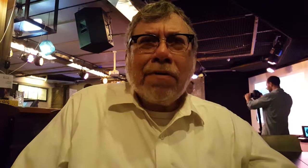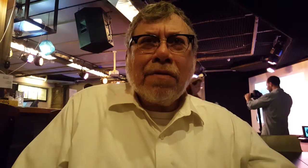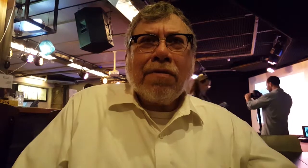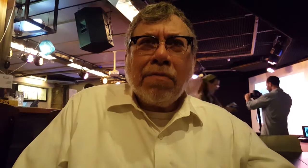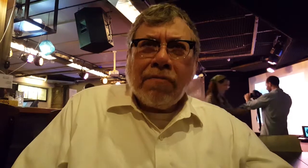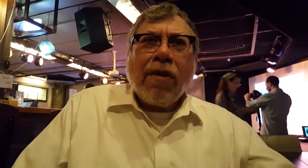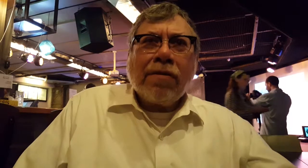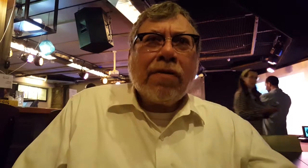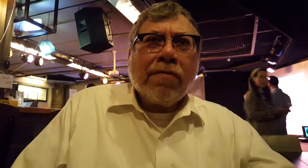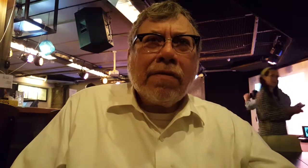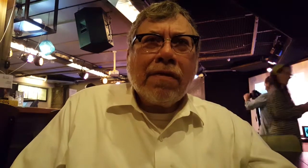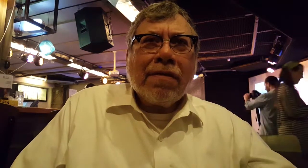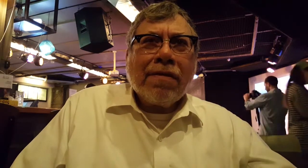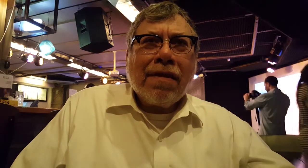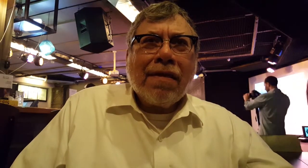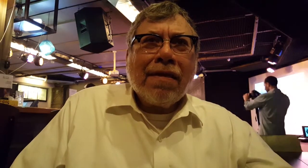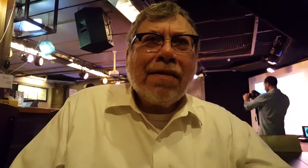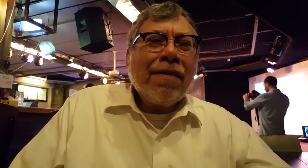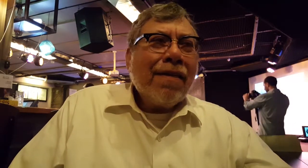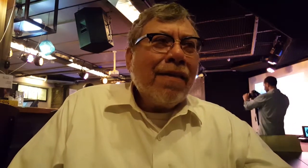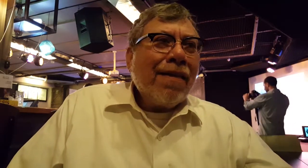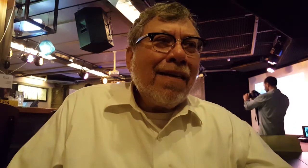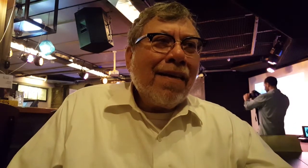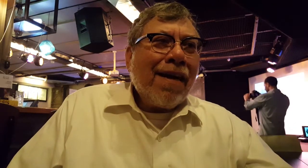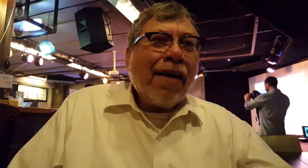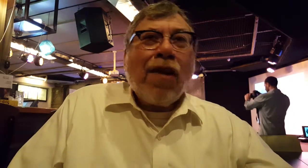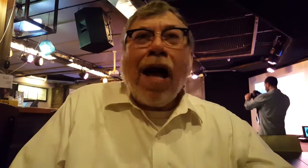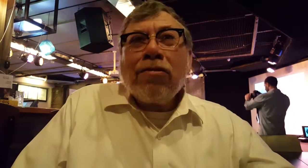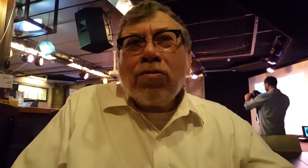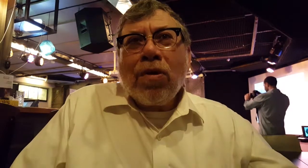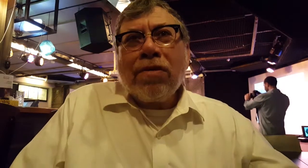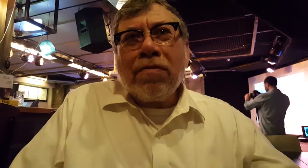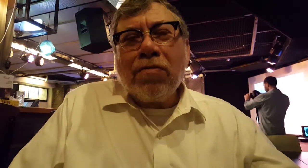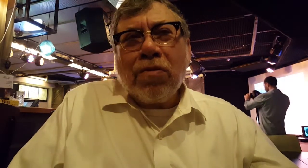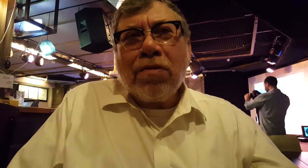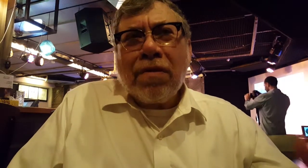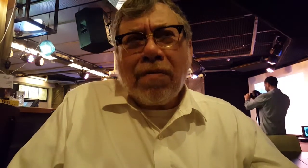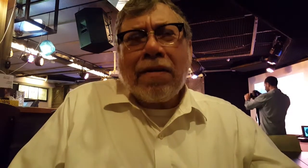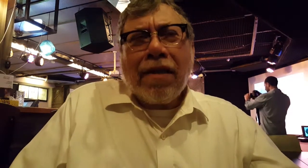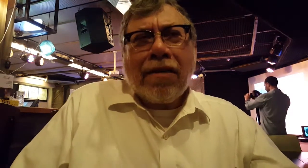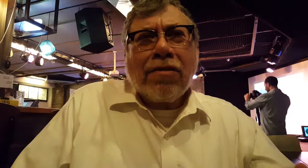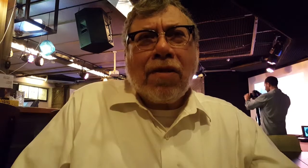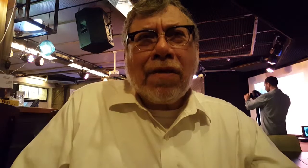to provide services. I don't know how strong the regulations are here,